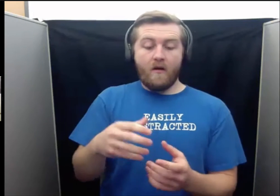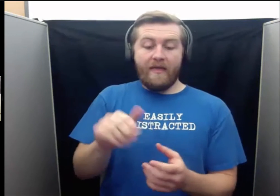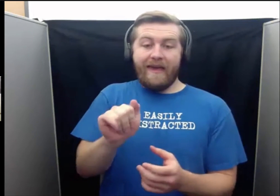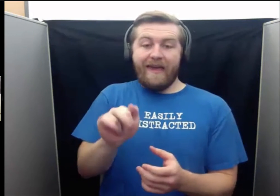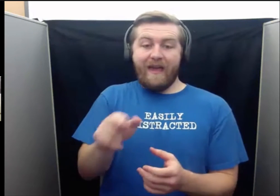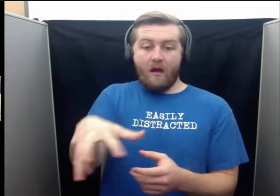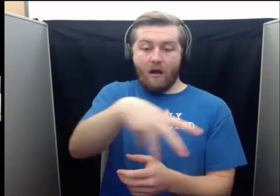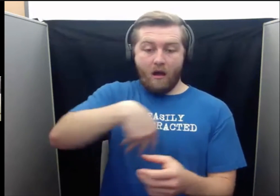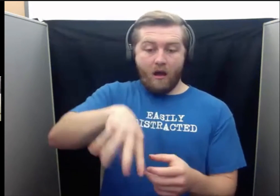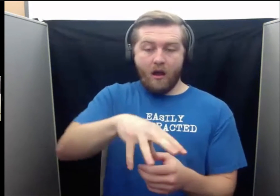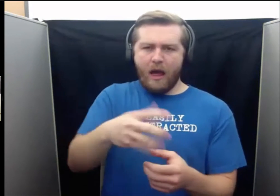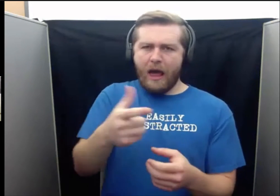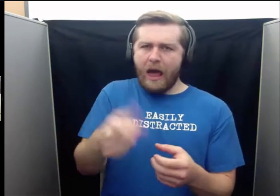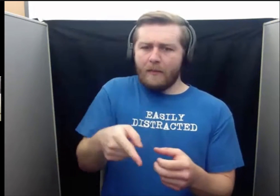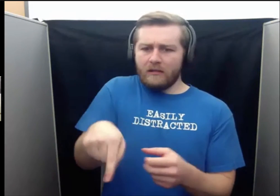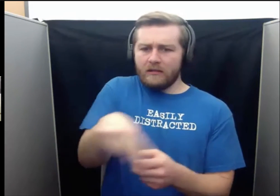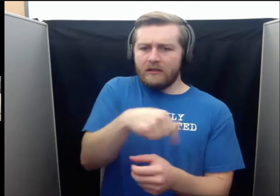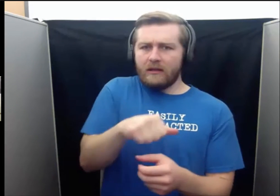can